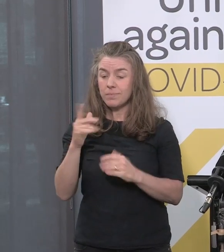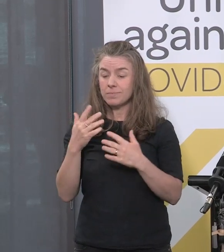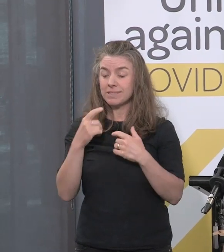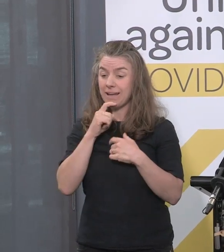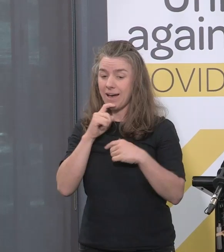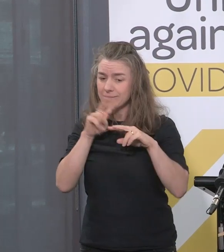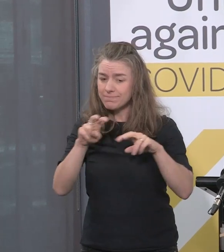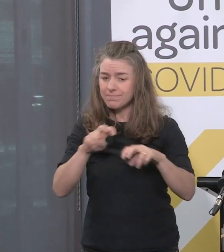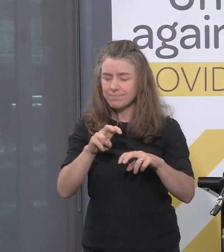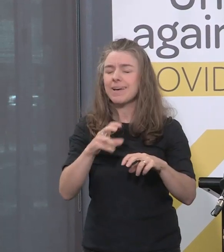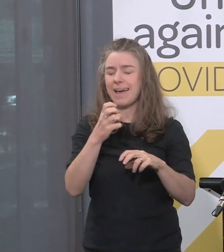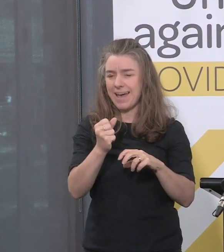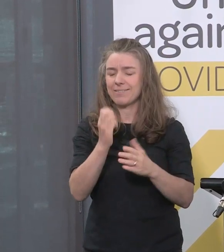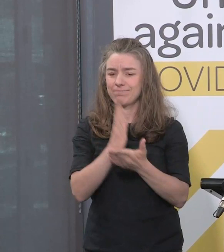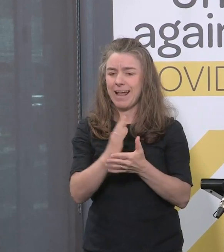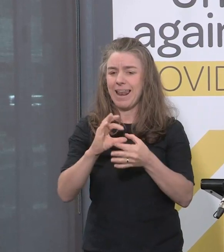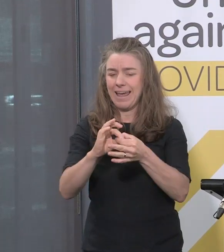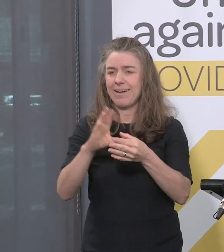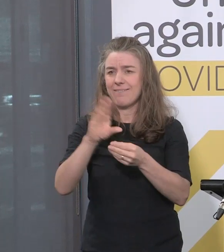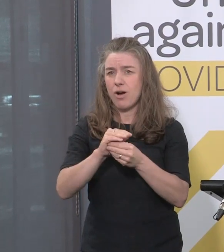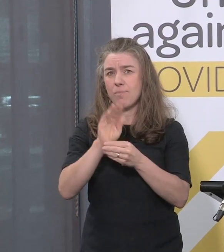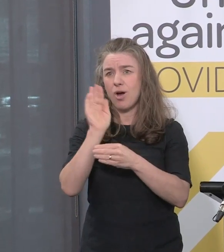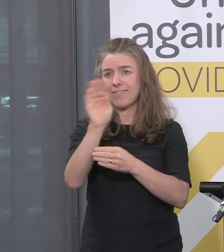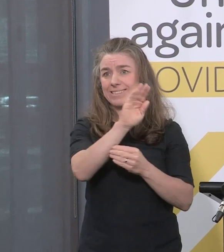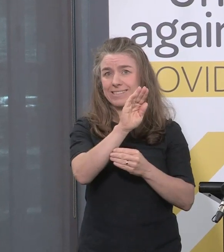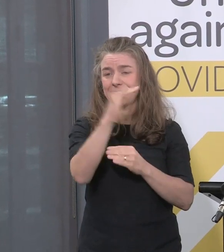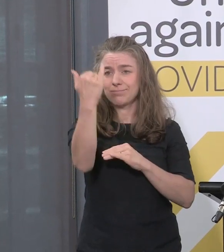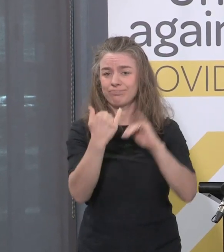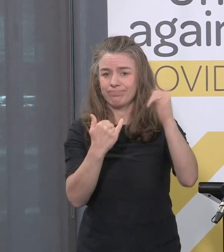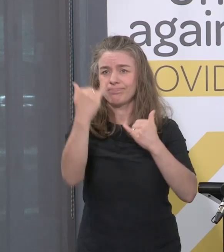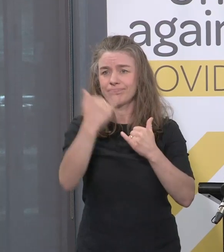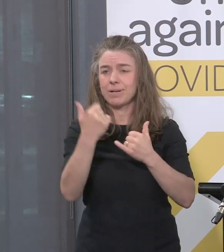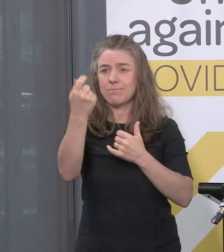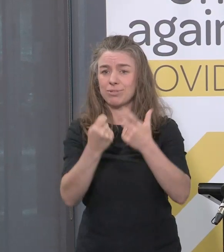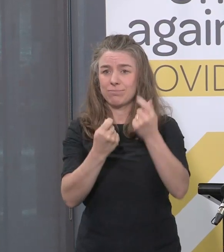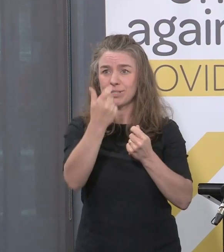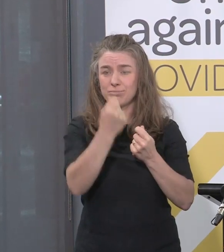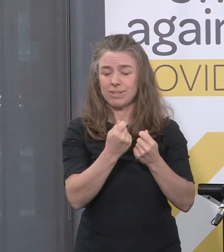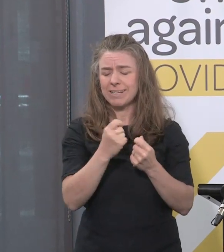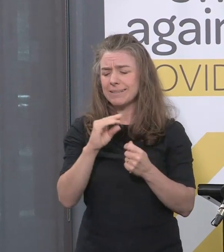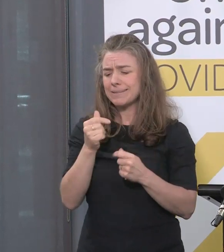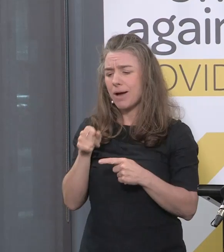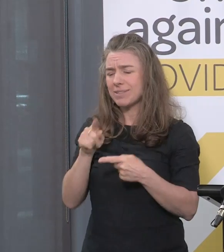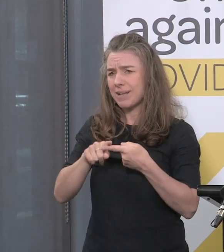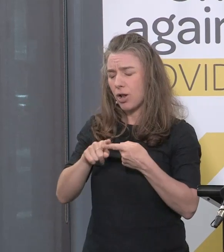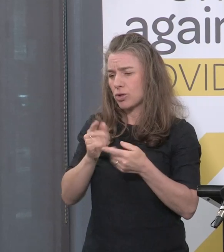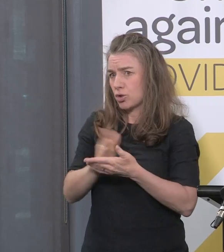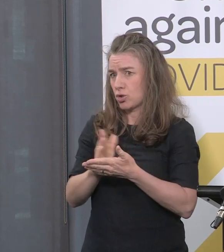In several other cases, the test results were only confirmed this morning, and these are still being followed up